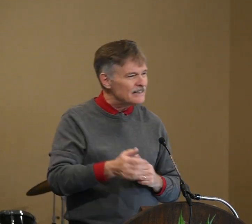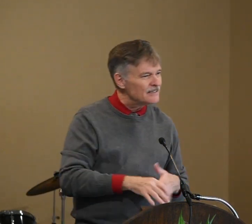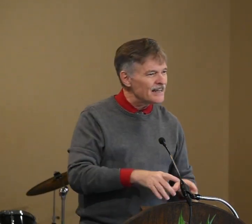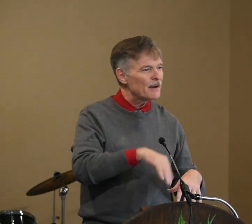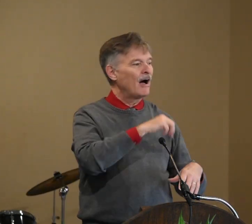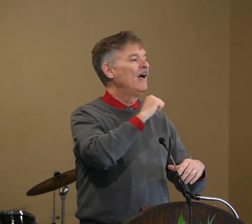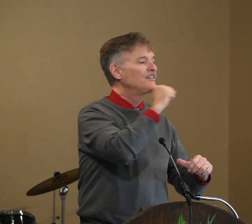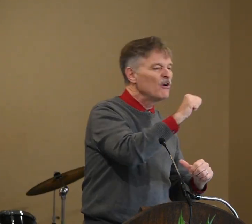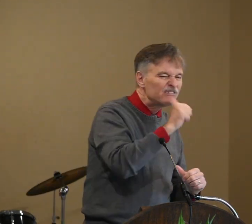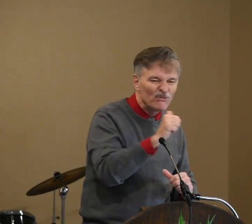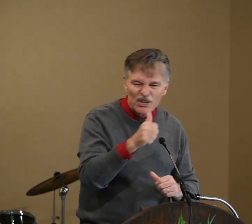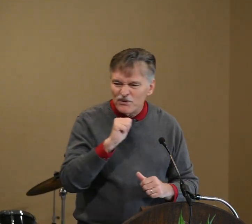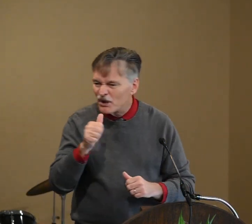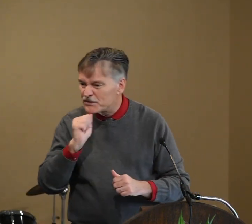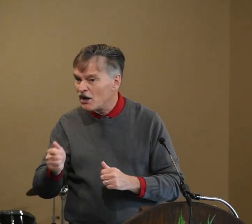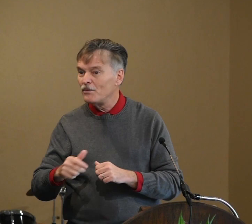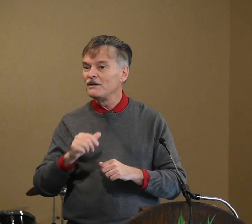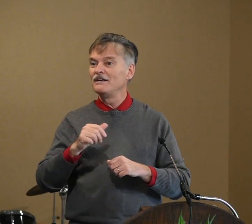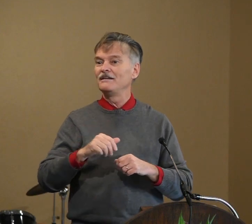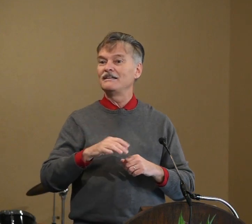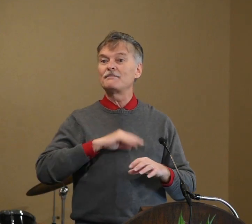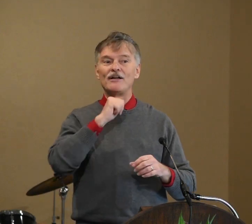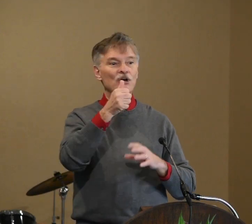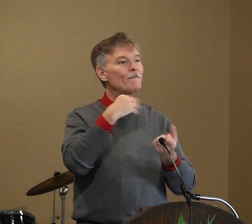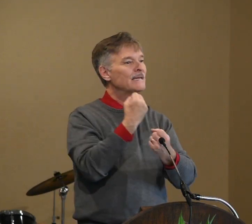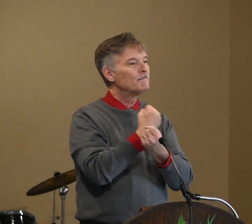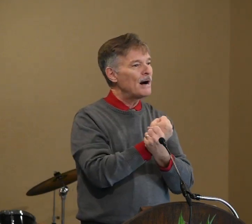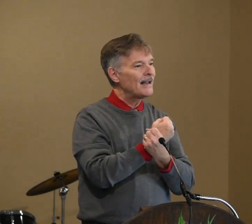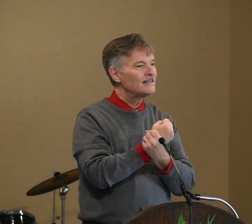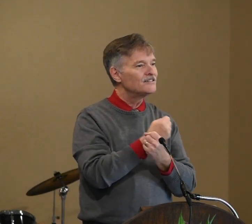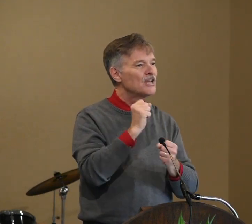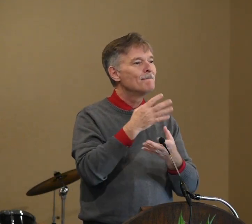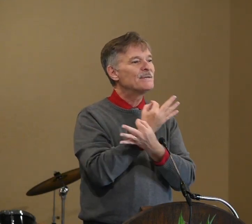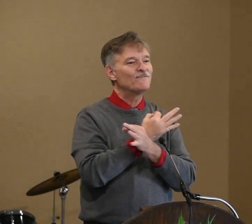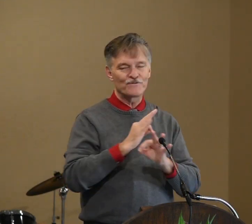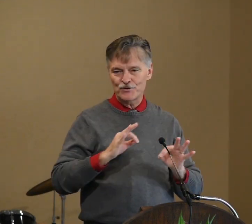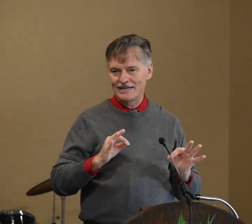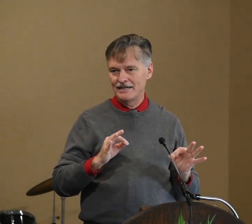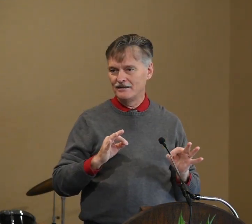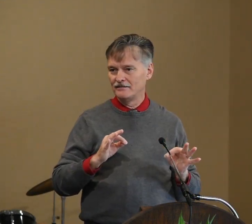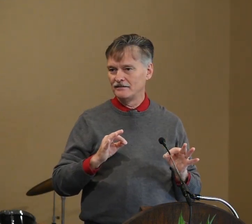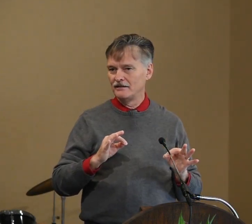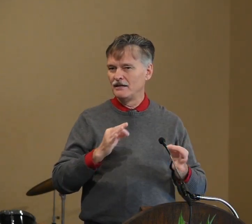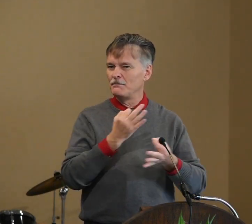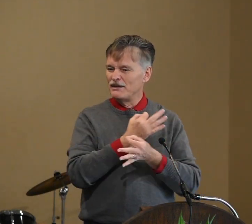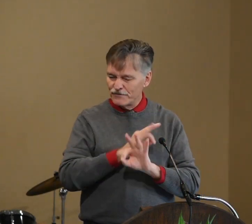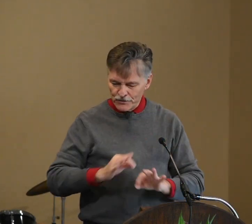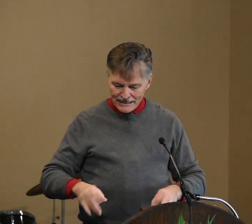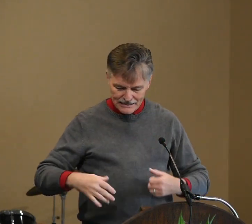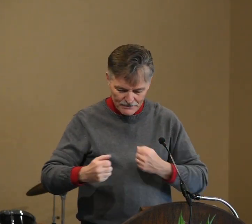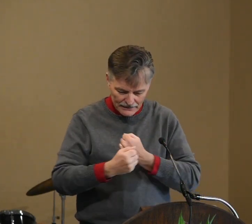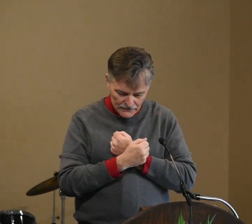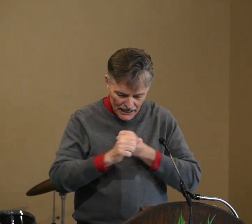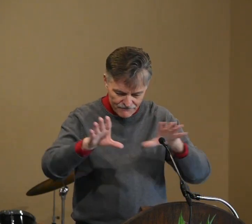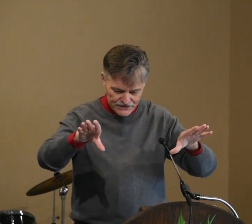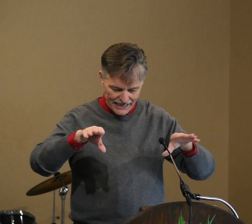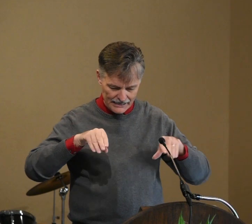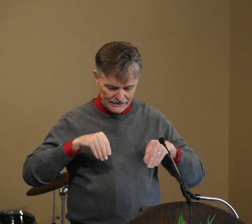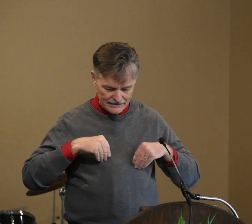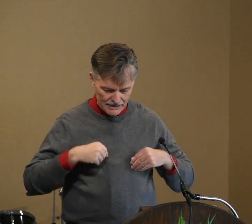is not about don't. It's about don't be in bondage. Be free. Be free to be loved and